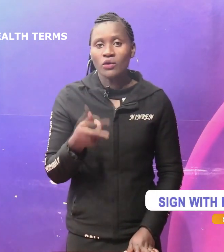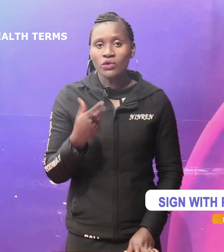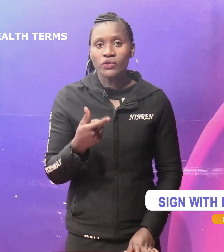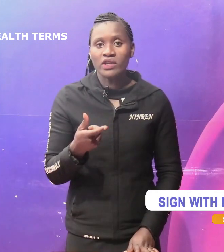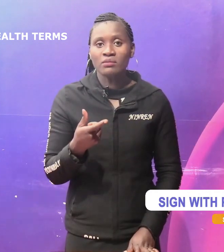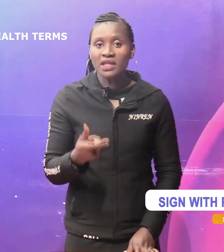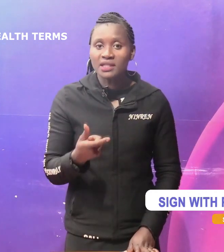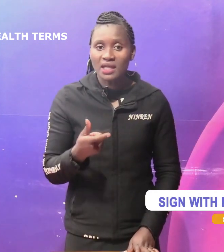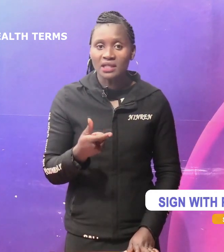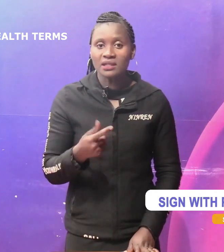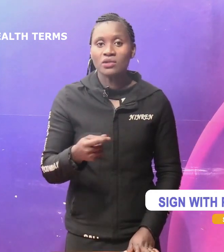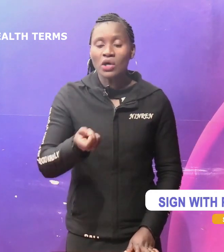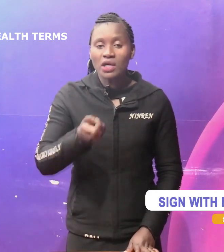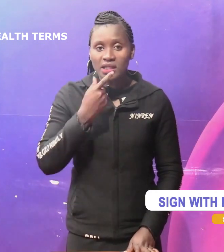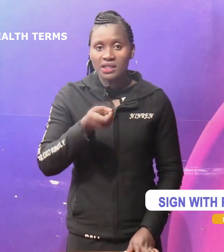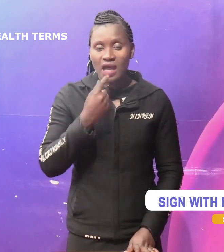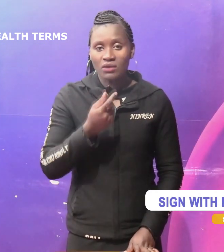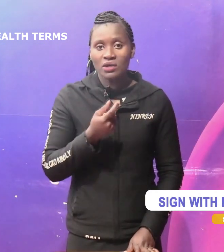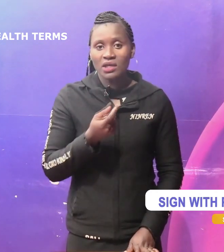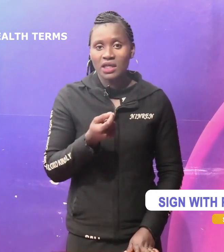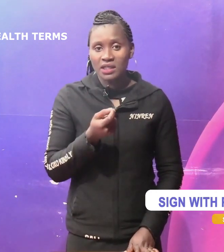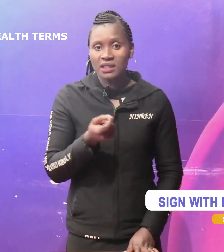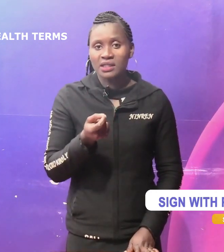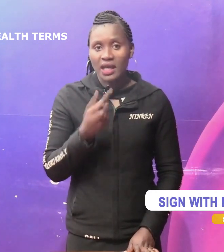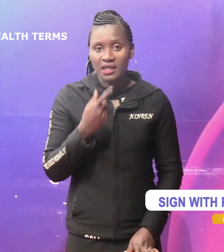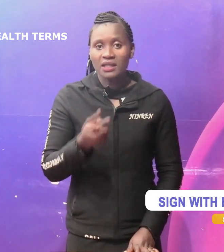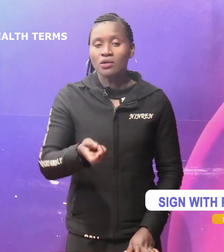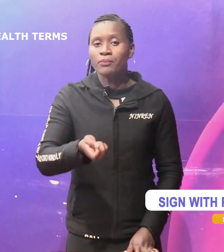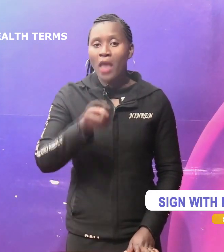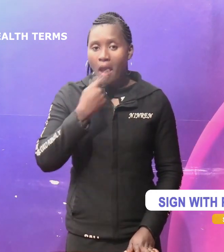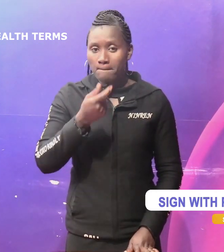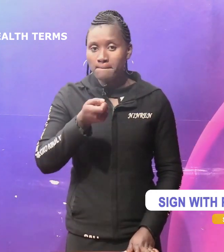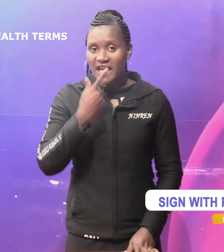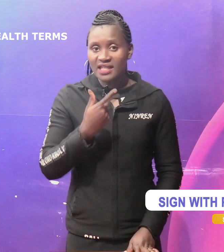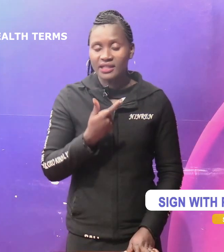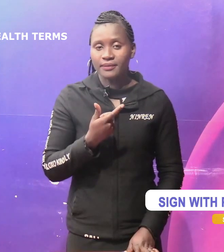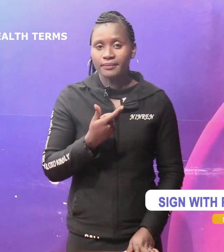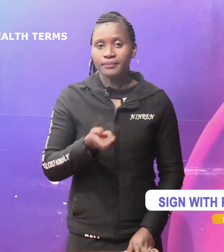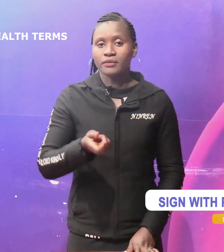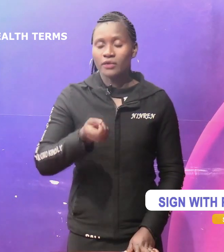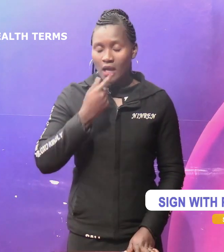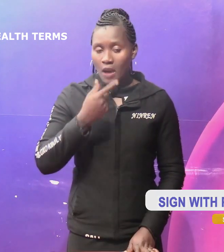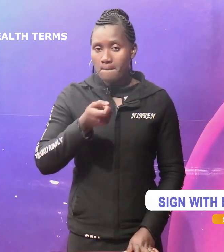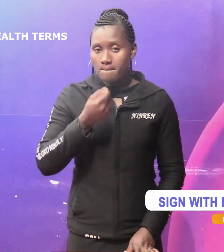to administer it. So this is how it is signed. So medicine.